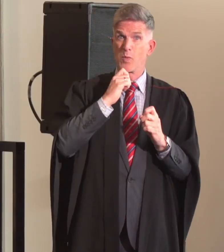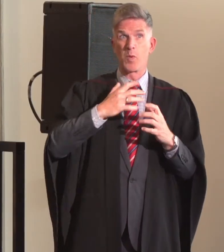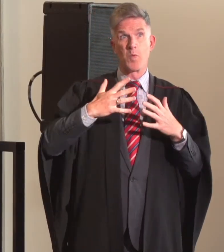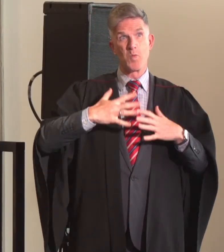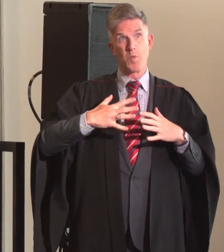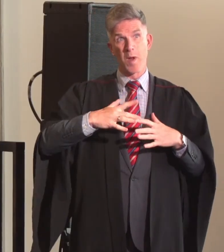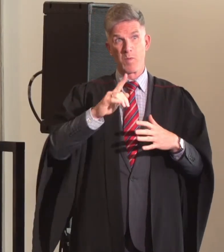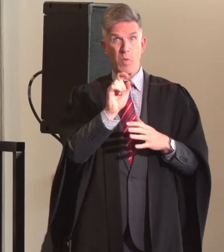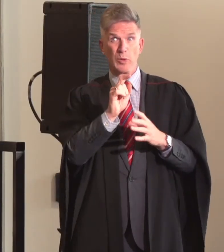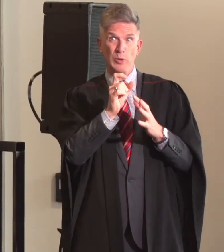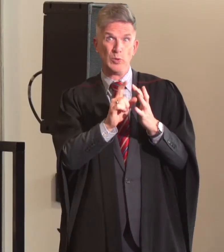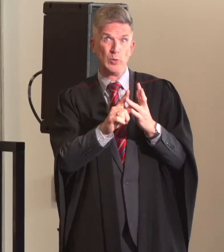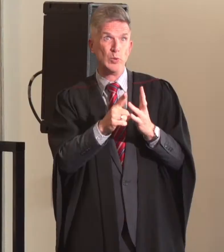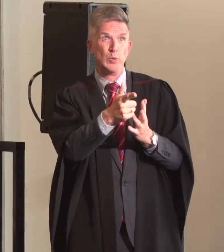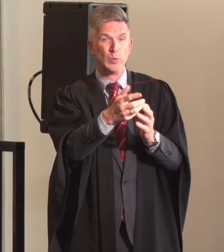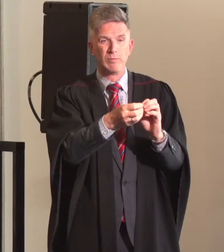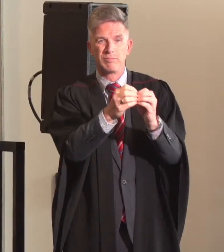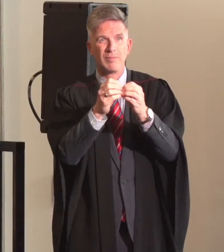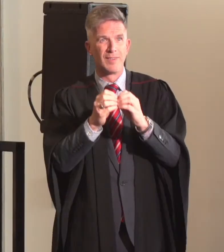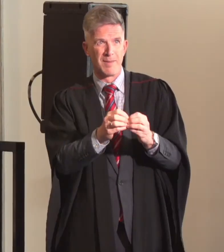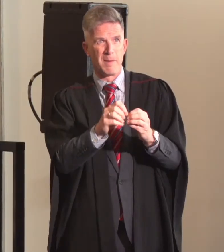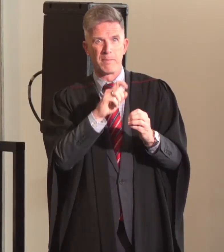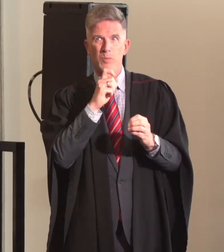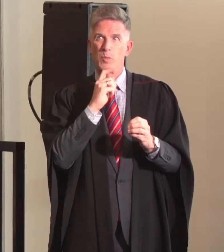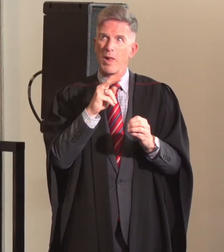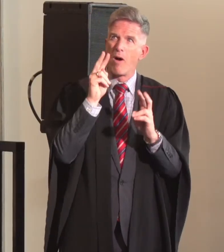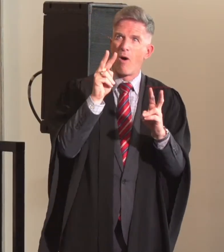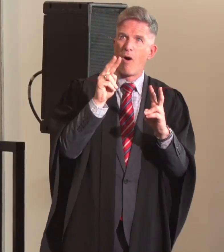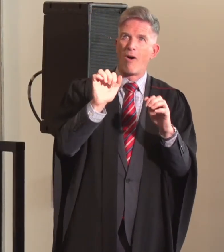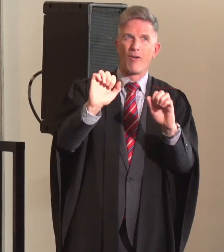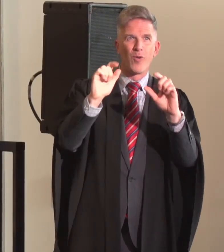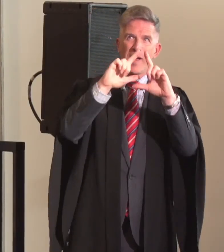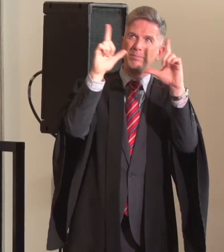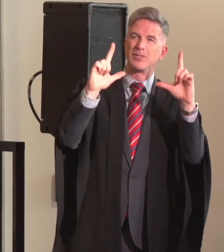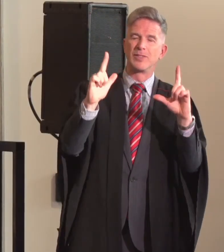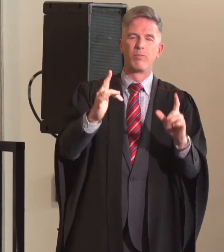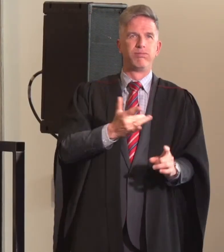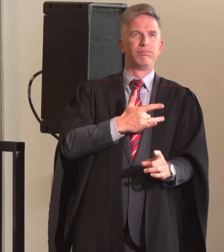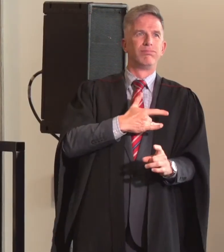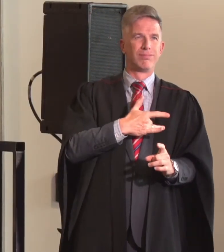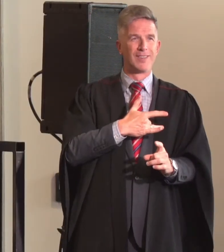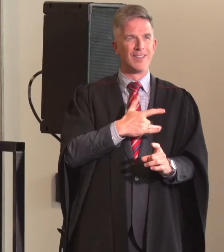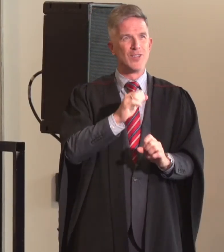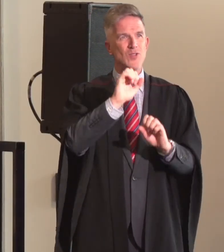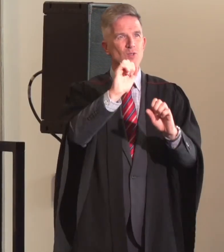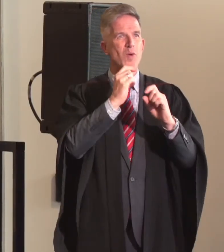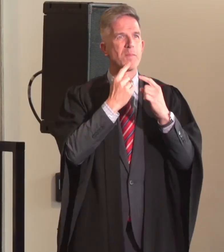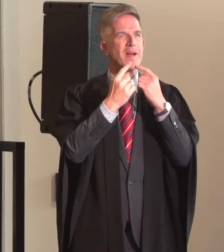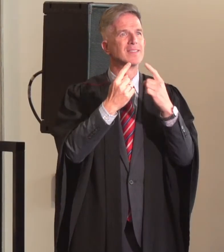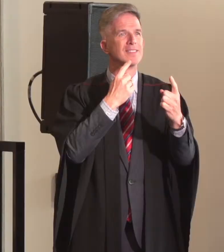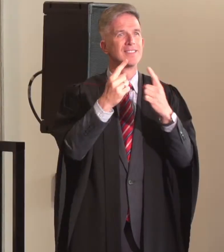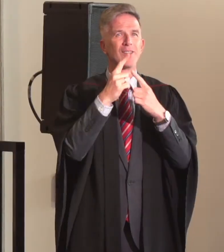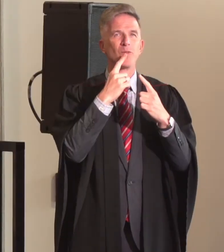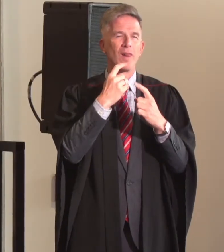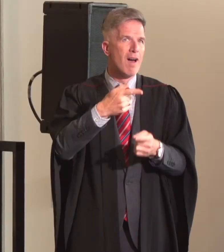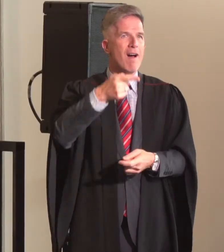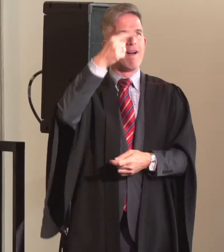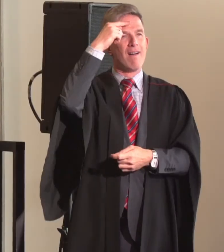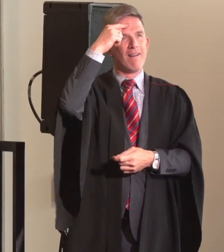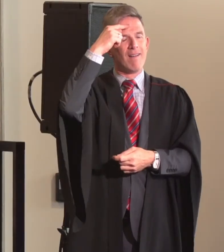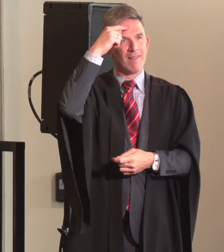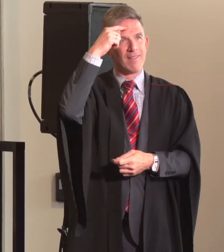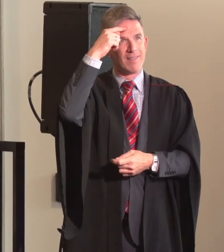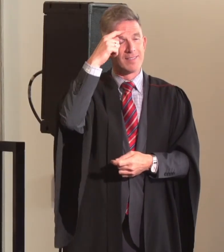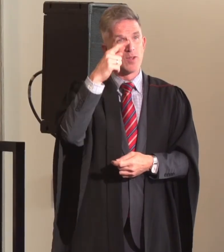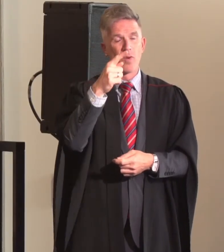work, be moved by your images, feel your messages. So carry the lessons of time with us. Honour the people who supported you,